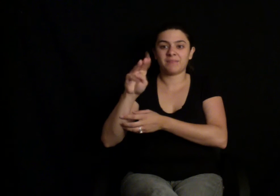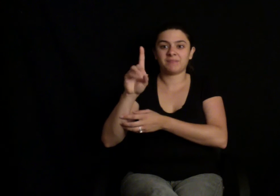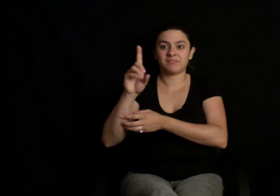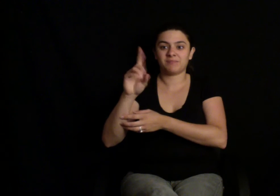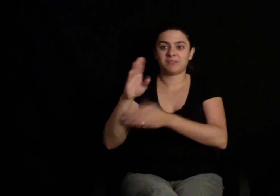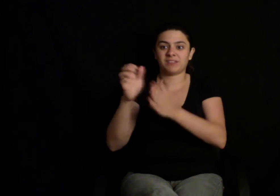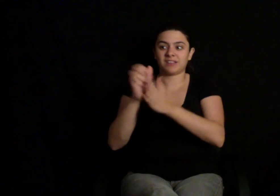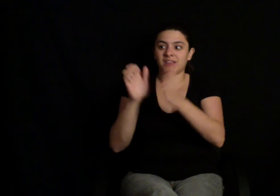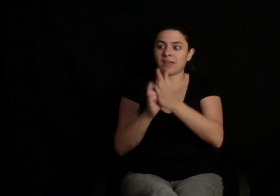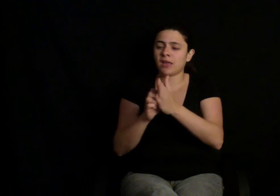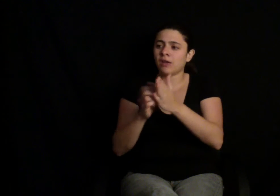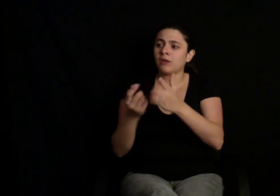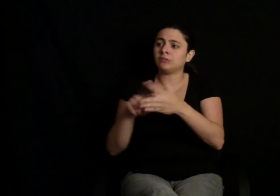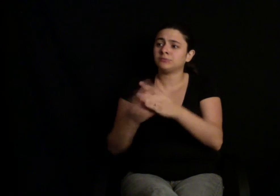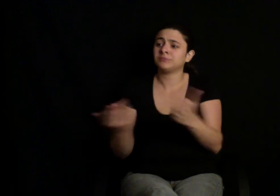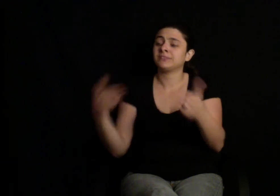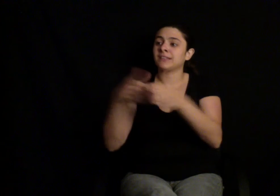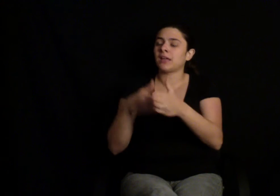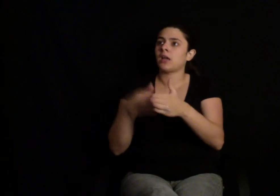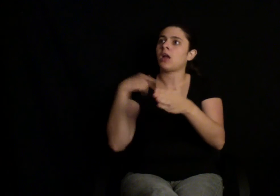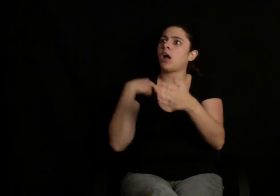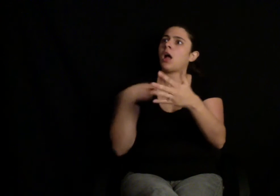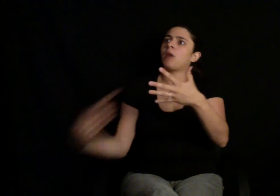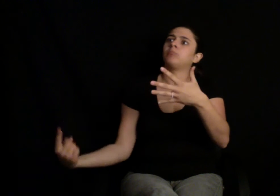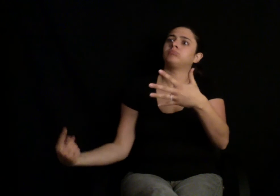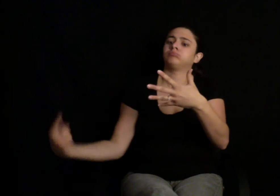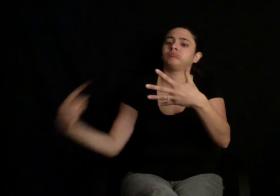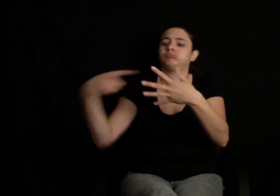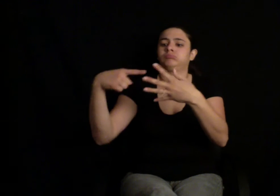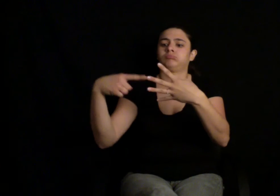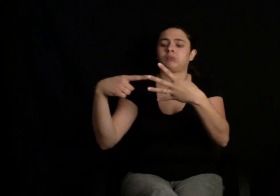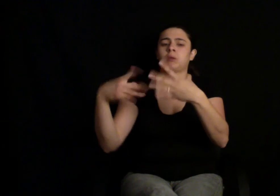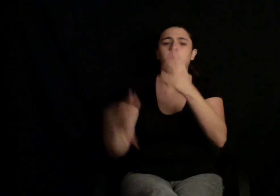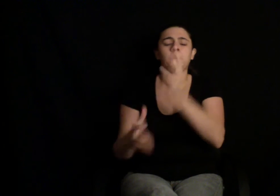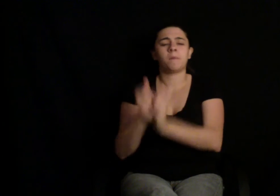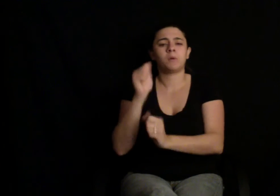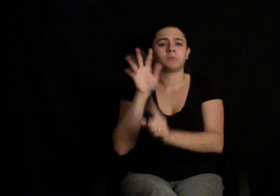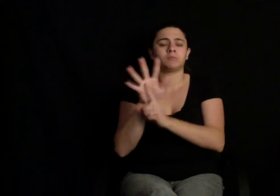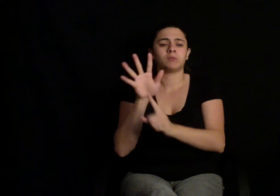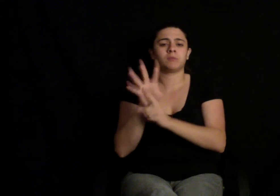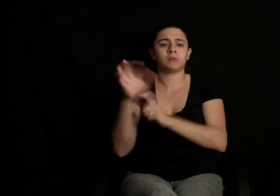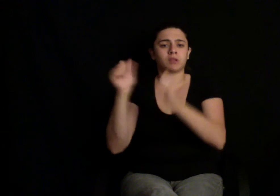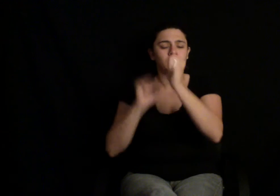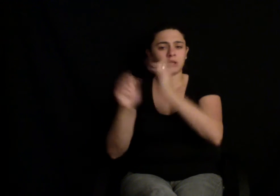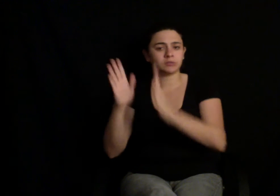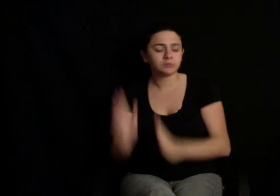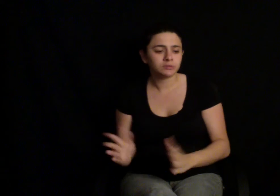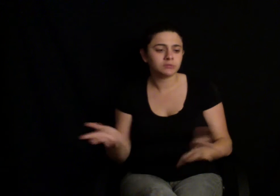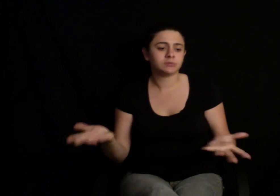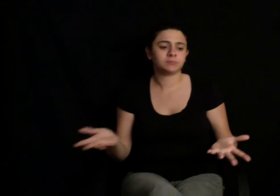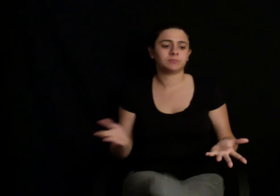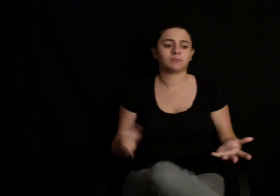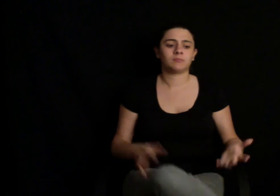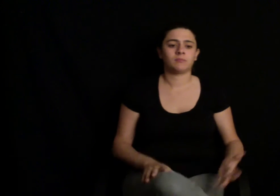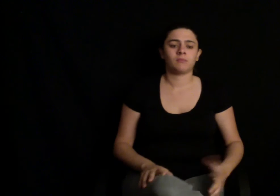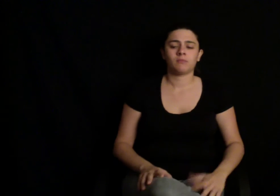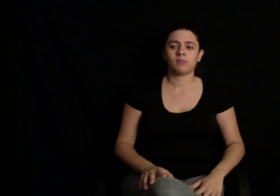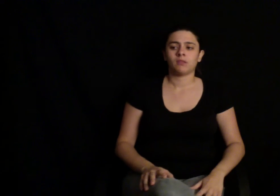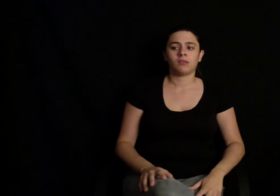this, it's ranked based on essentially how popular you are on IMDb, and that means how many people are visiting